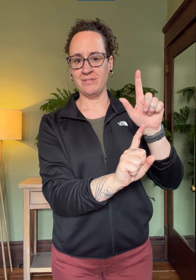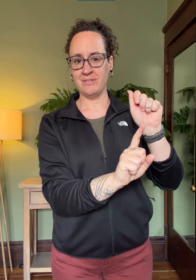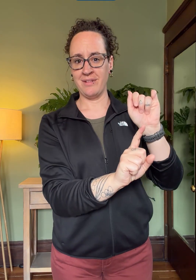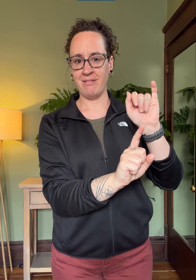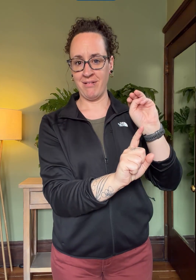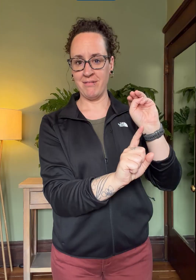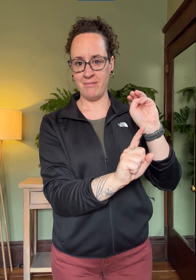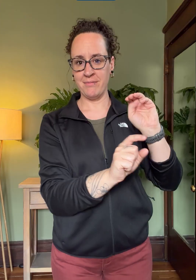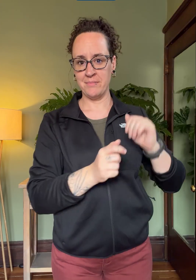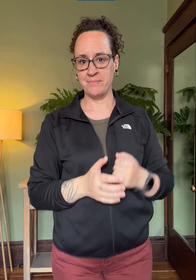claim.